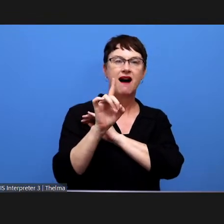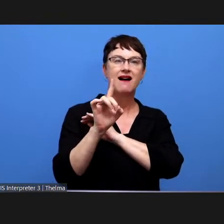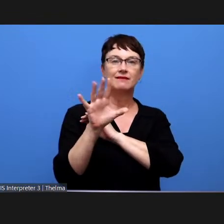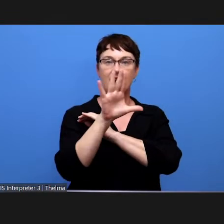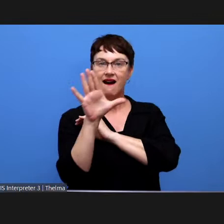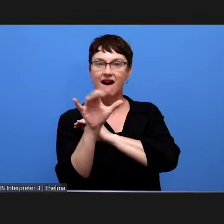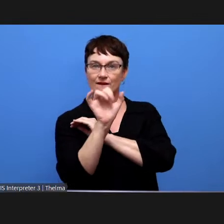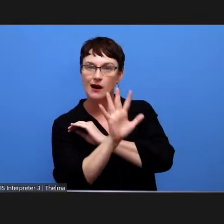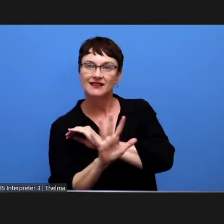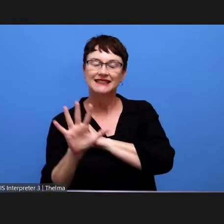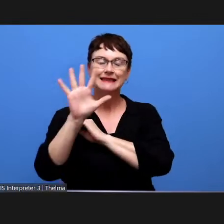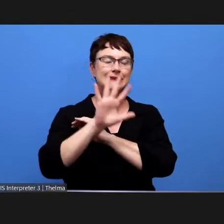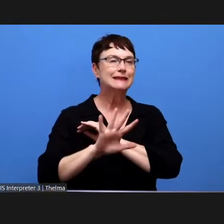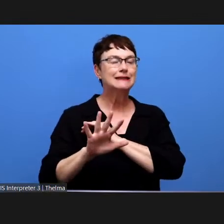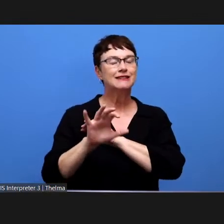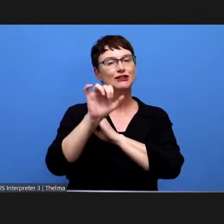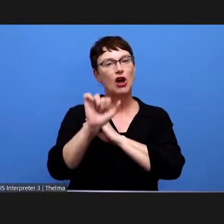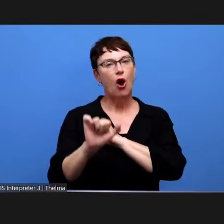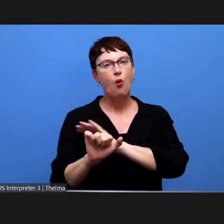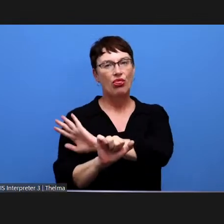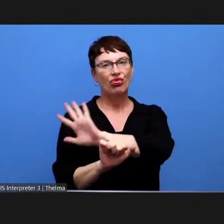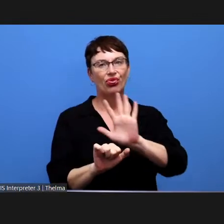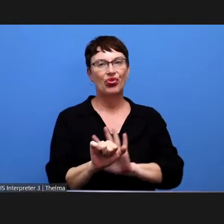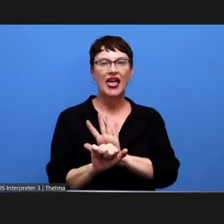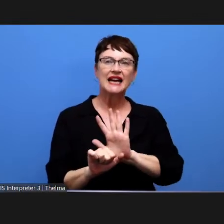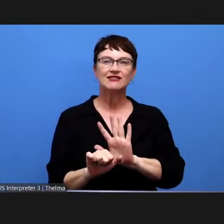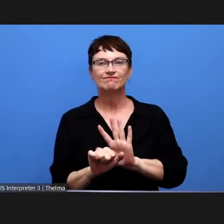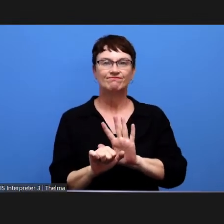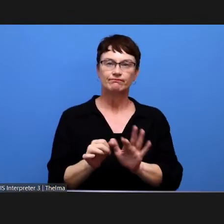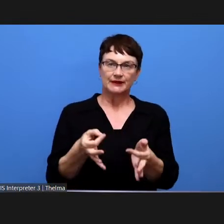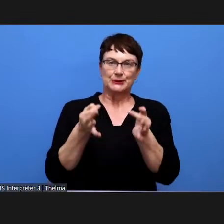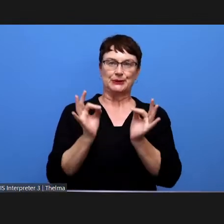water quality, we have an alarming